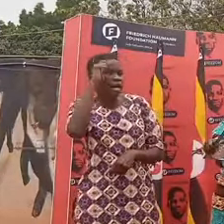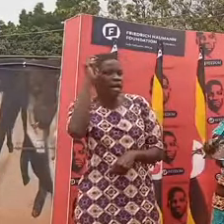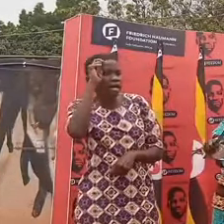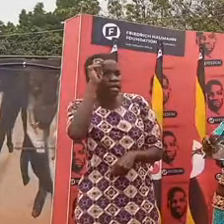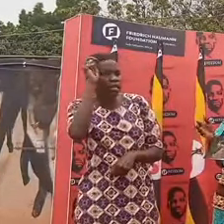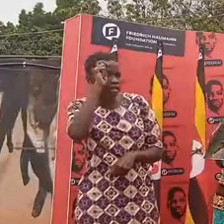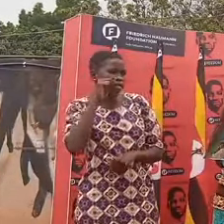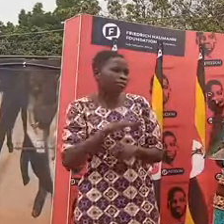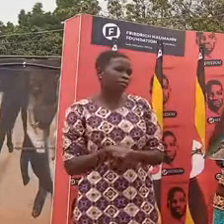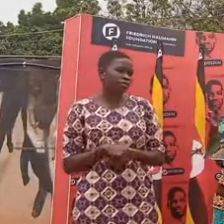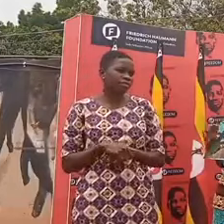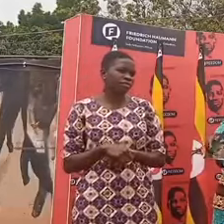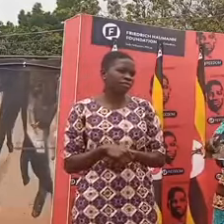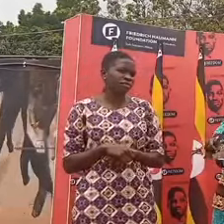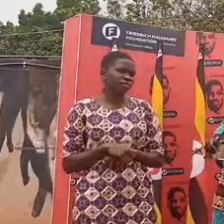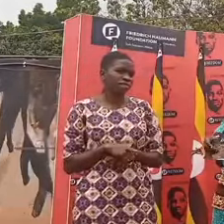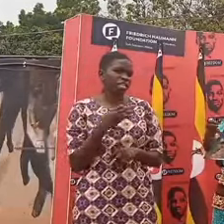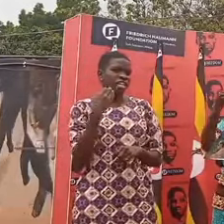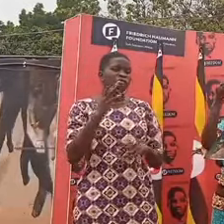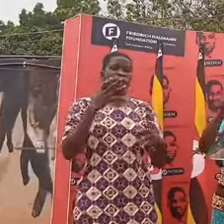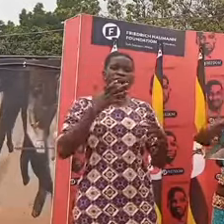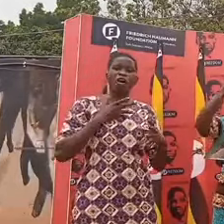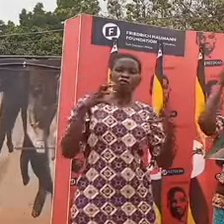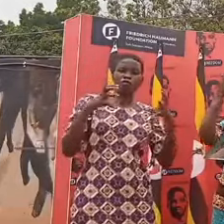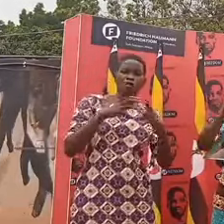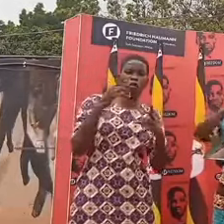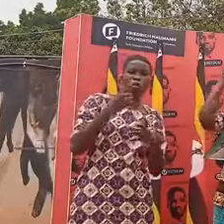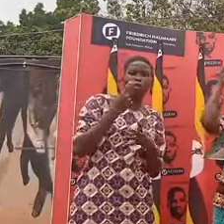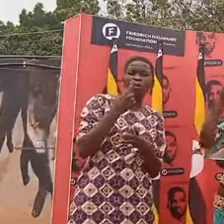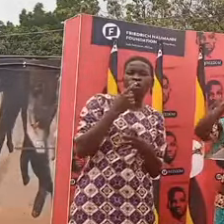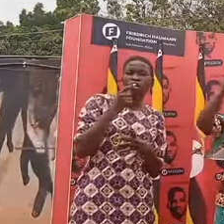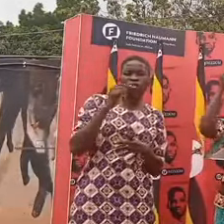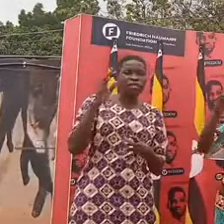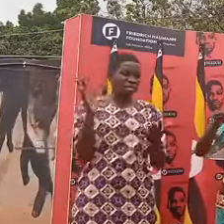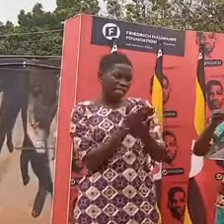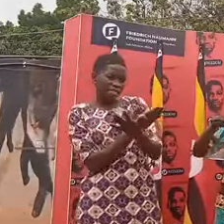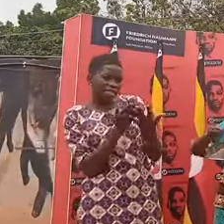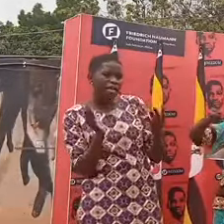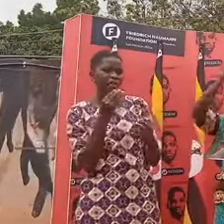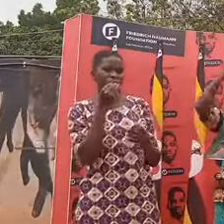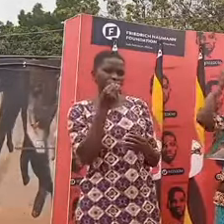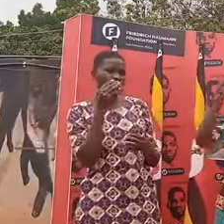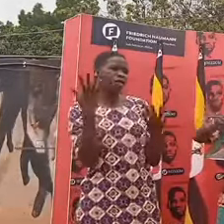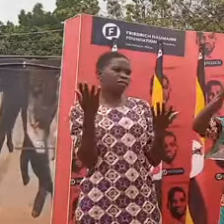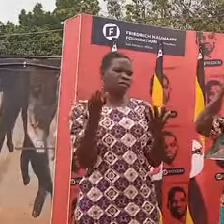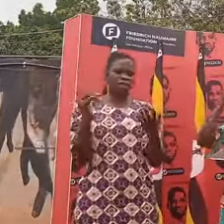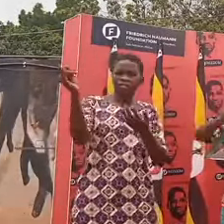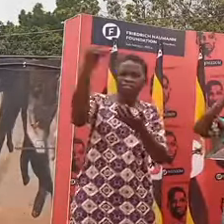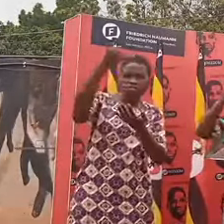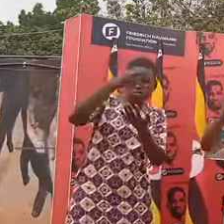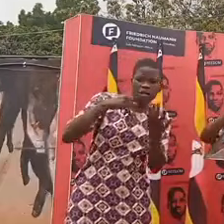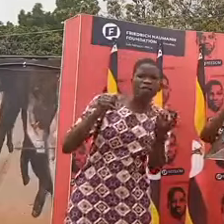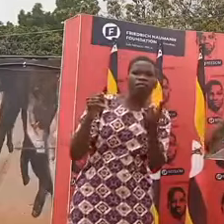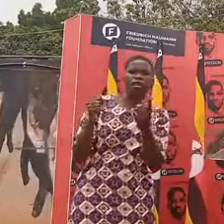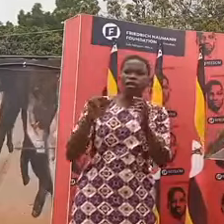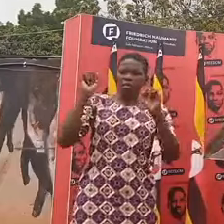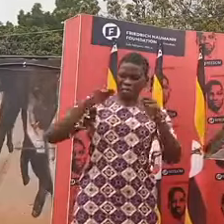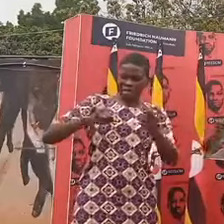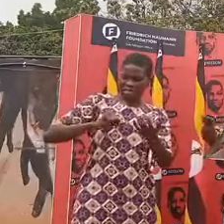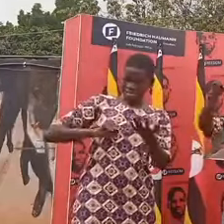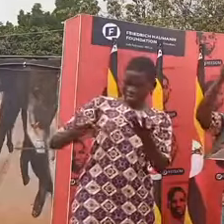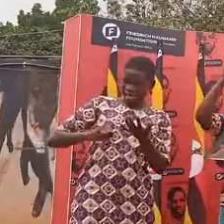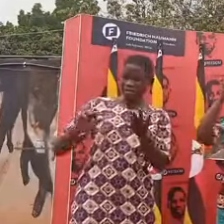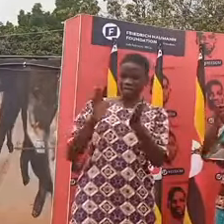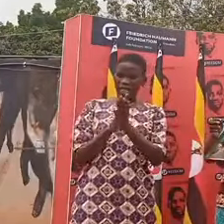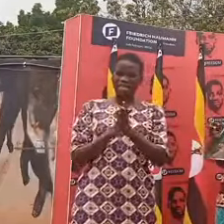We will sing our way to the new Uganda. We will dance our way to the new Uganda.